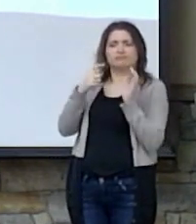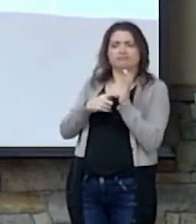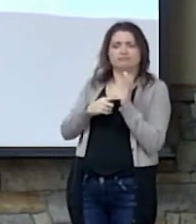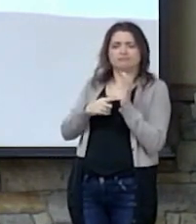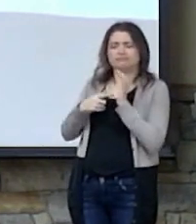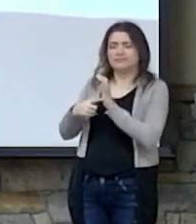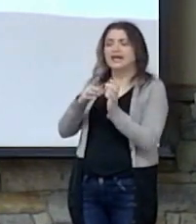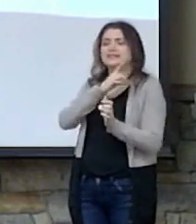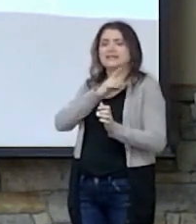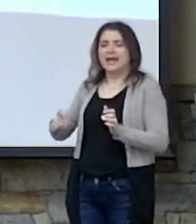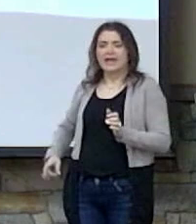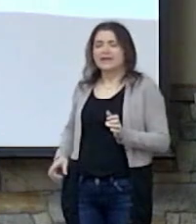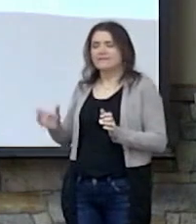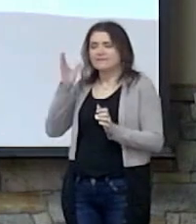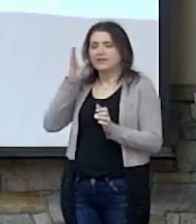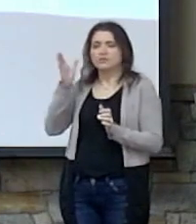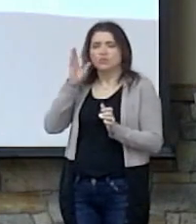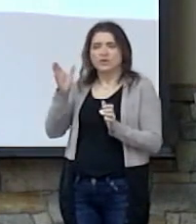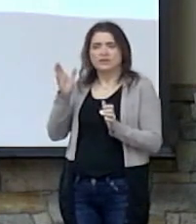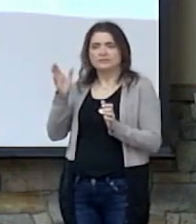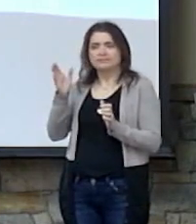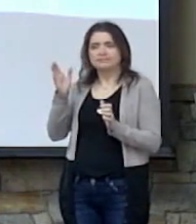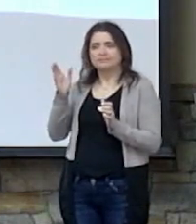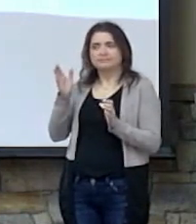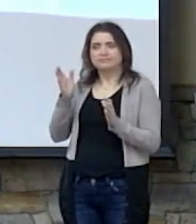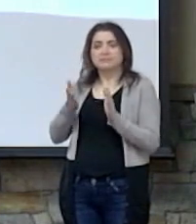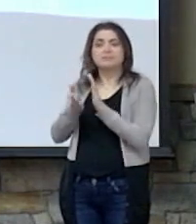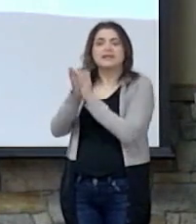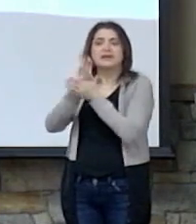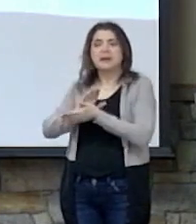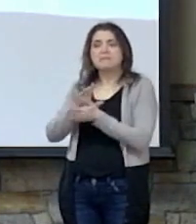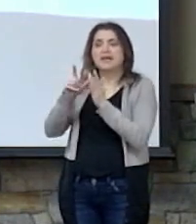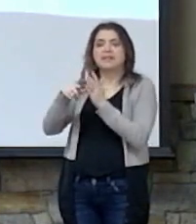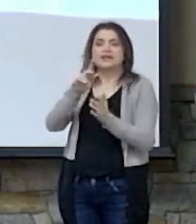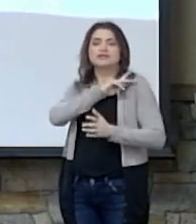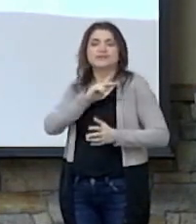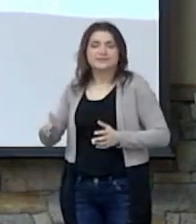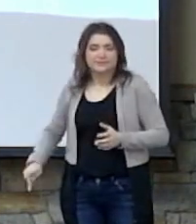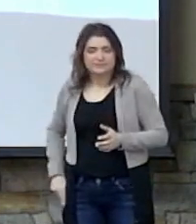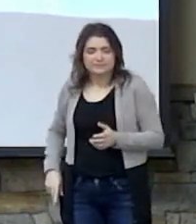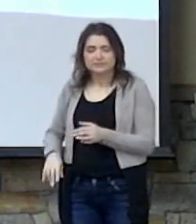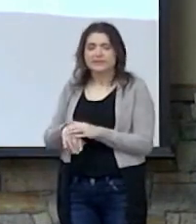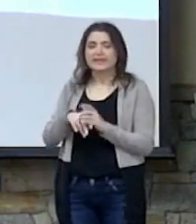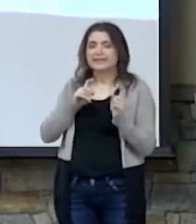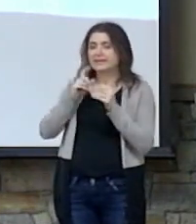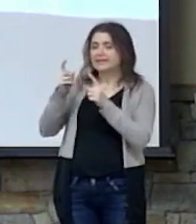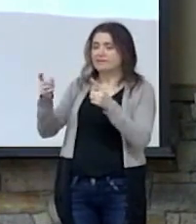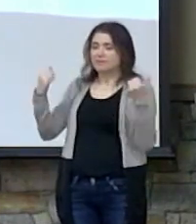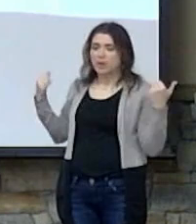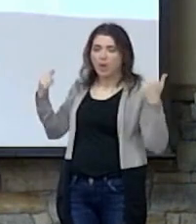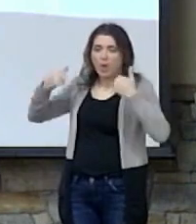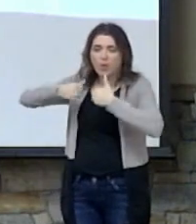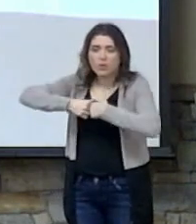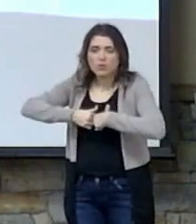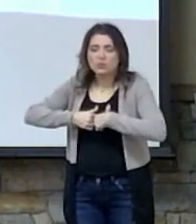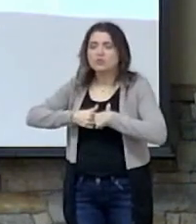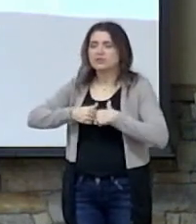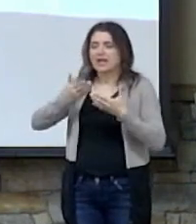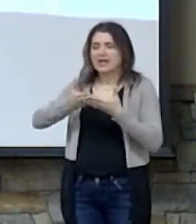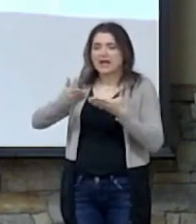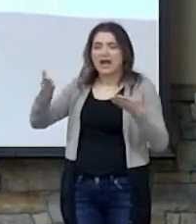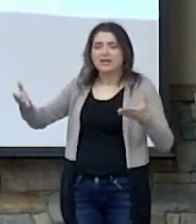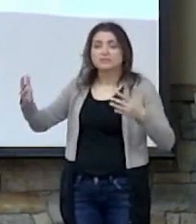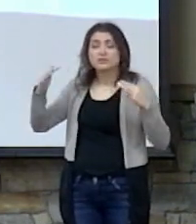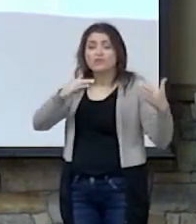going to be the one to ascend to the throne. He gives him his cloak and his items of war. He